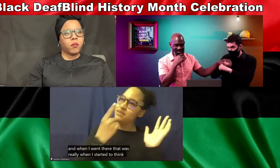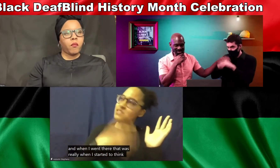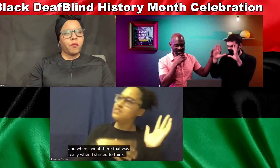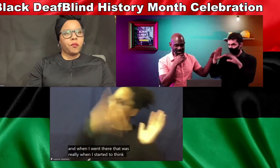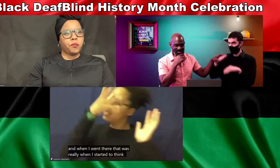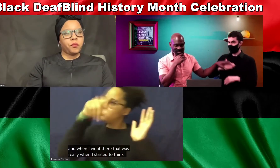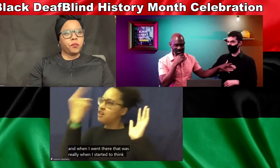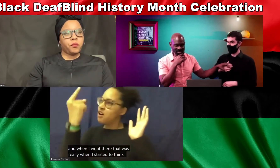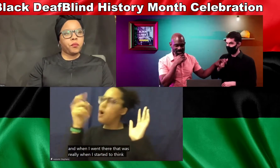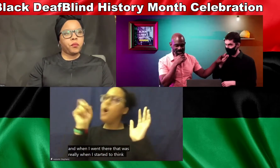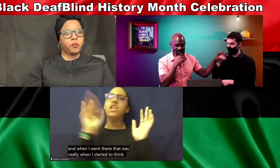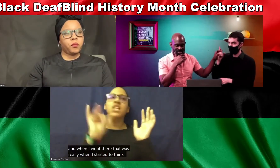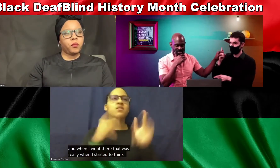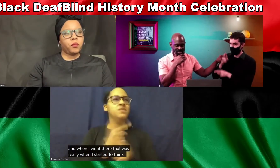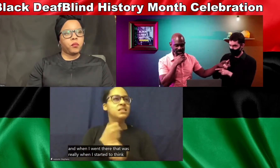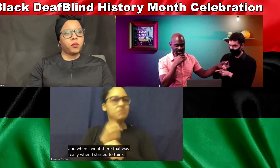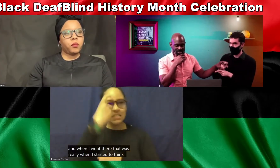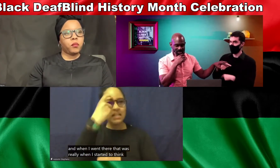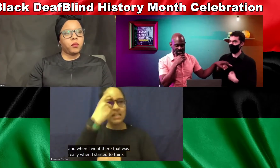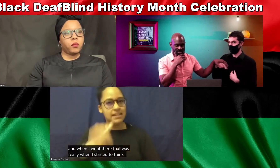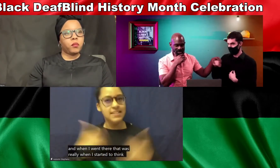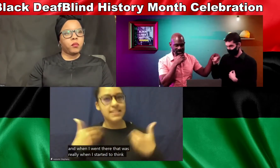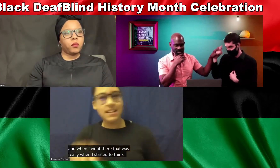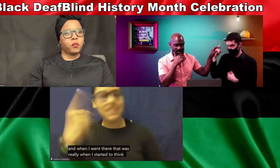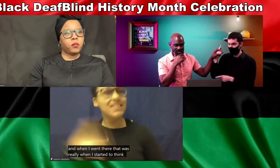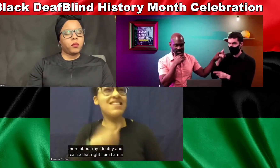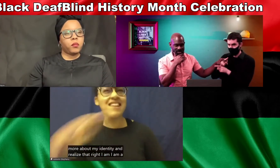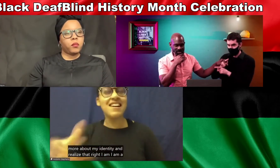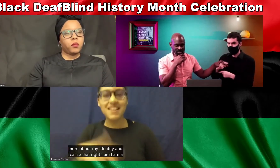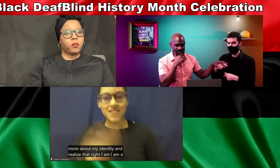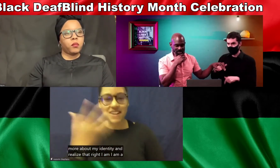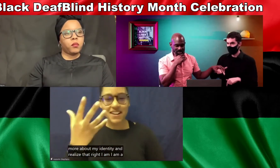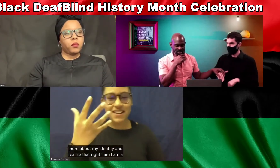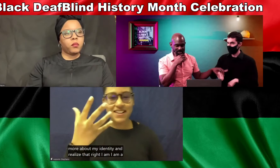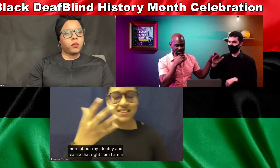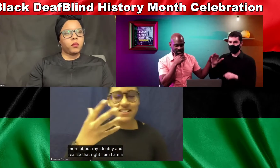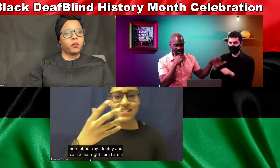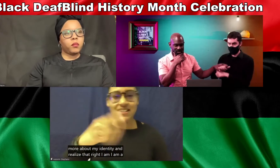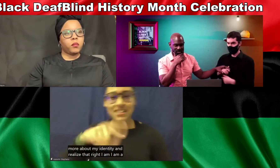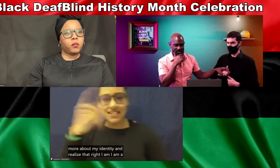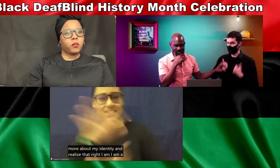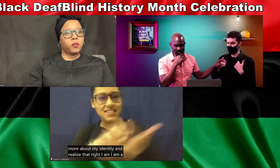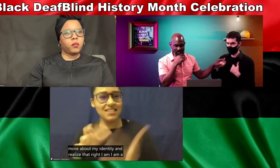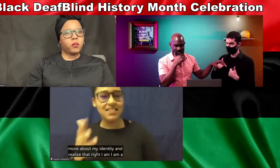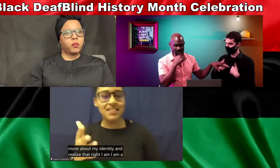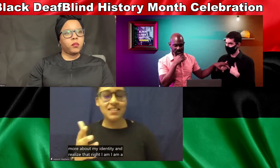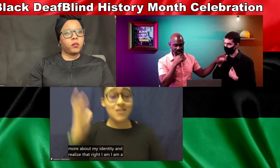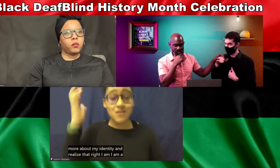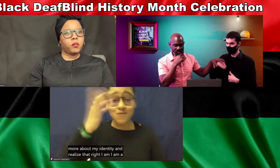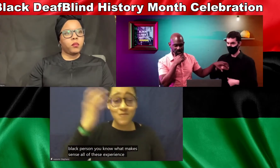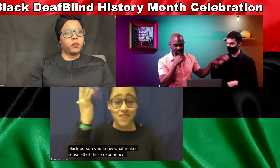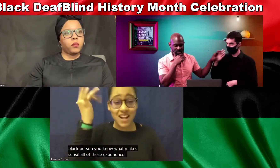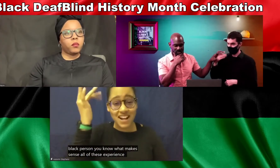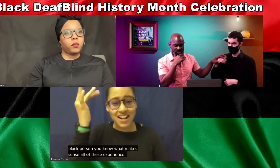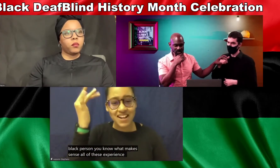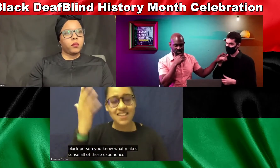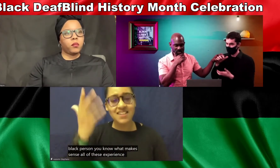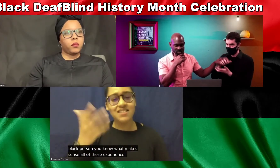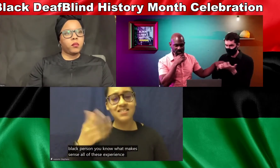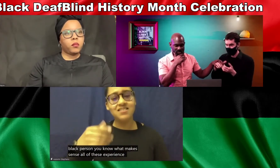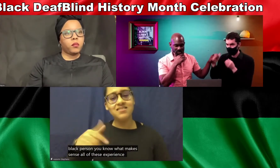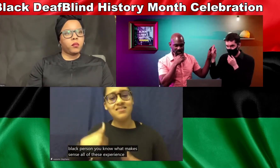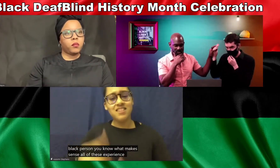I am a Black person. You know, it makes sense, all of these experiences that I've had.